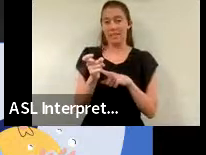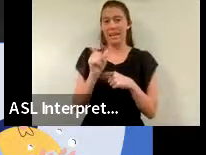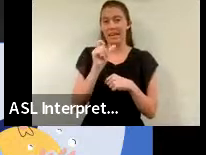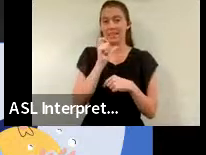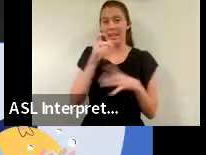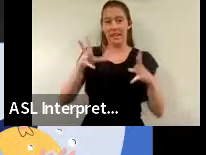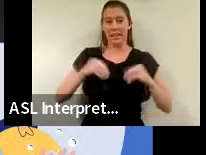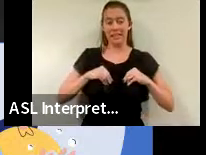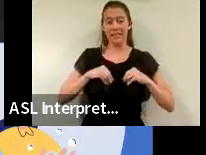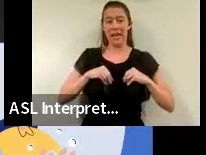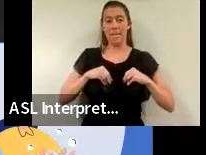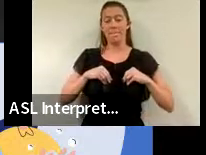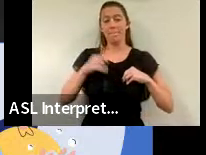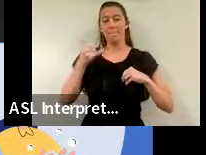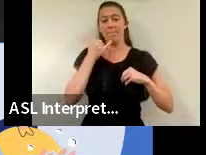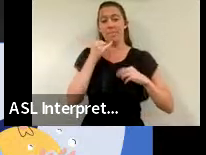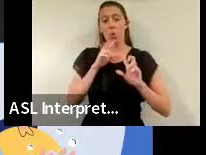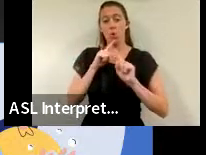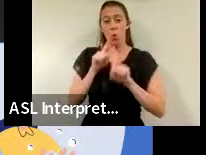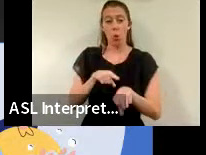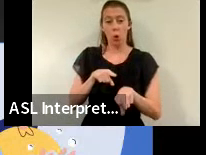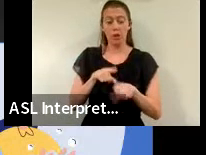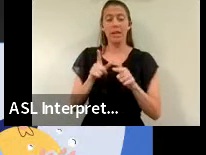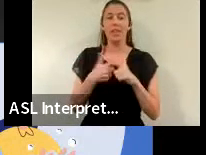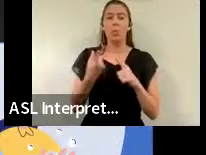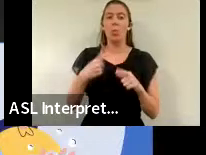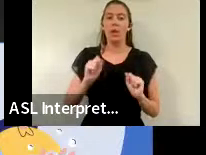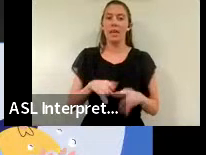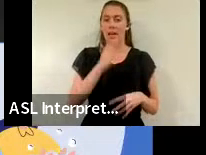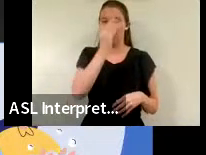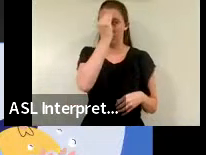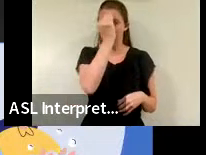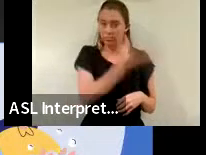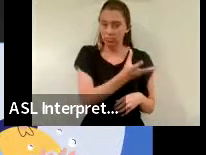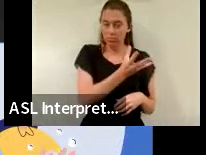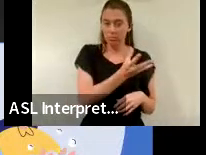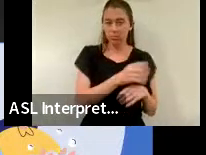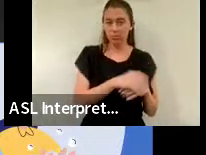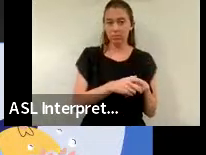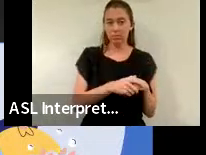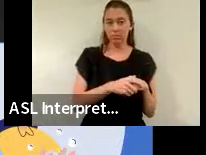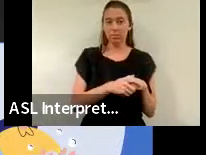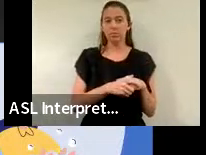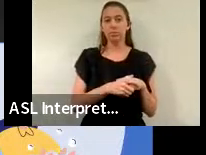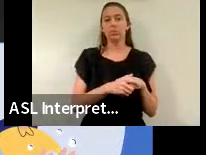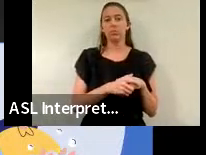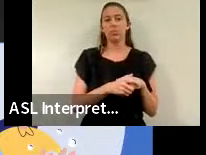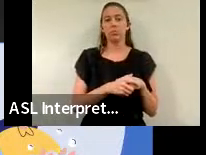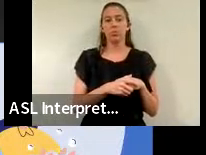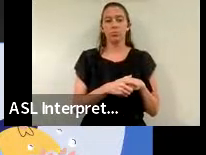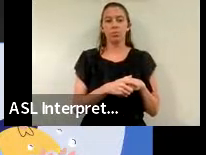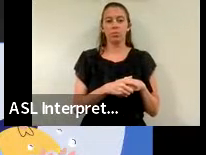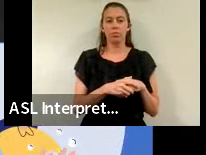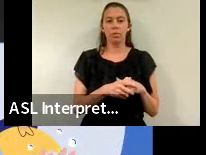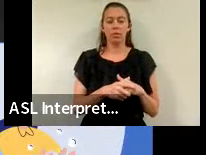report that to CDPH, and they can work with CVS or Walgreens Corporate if they're not taking telephone orders for